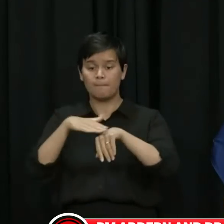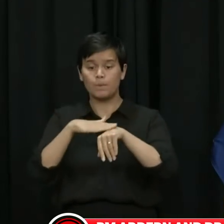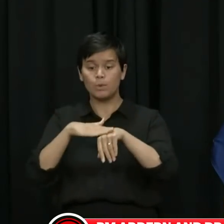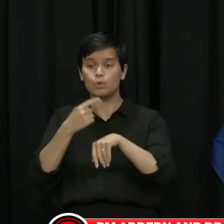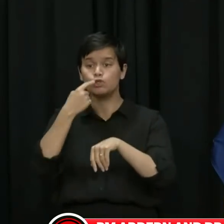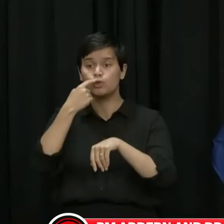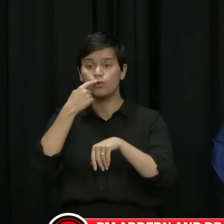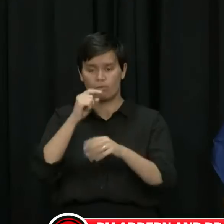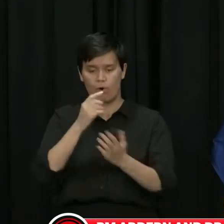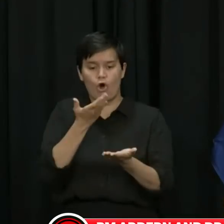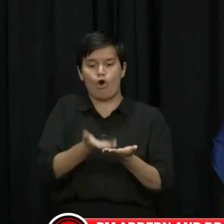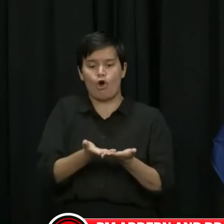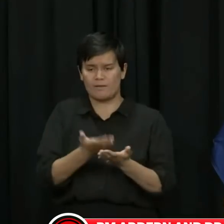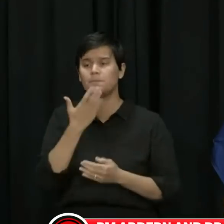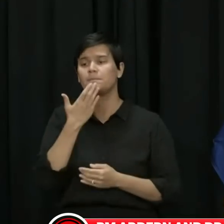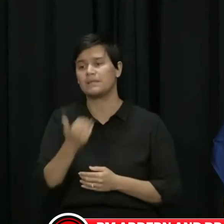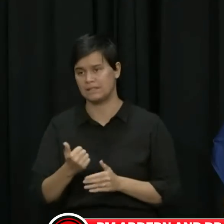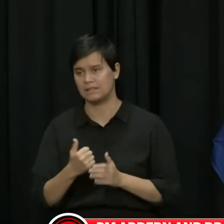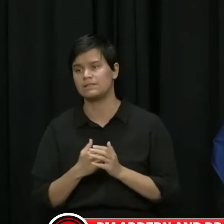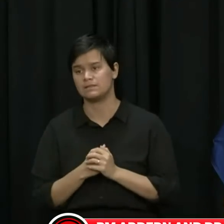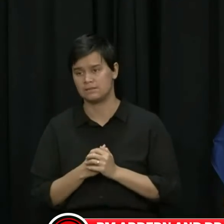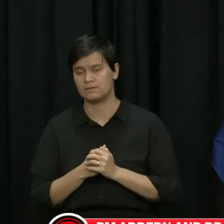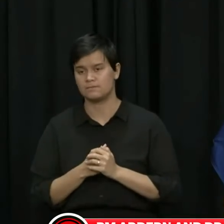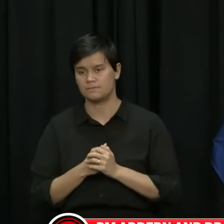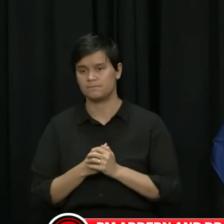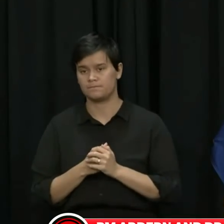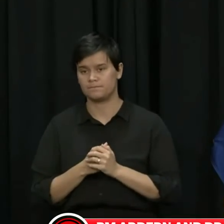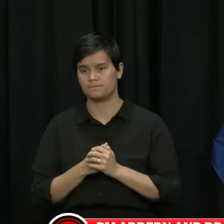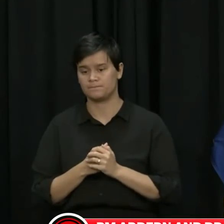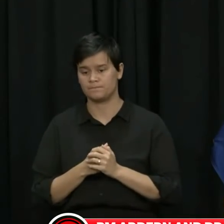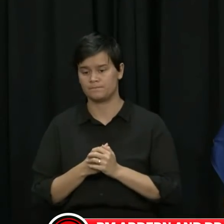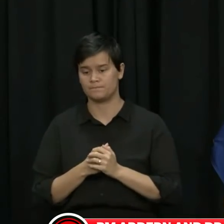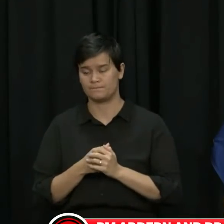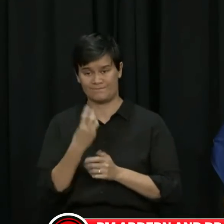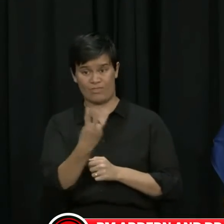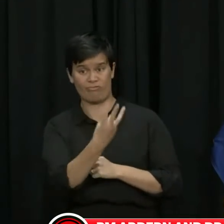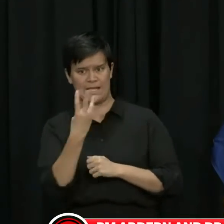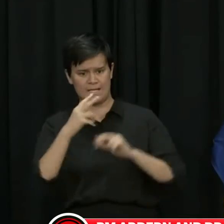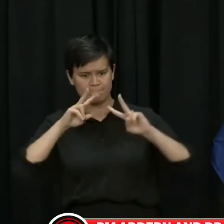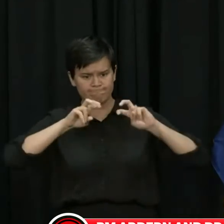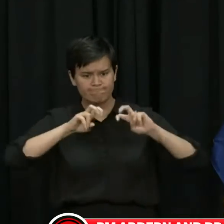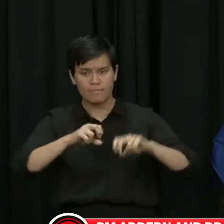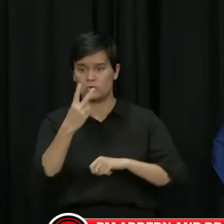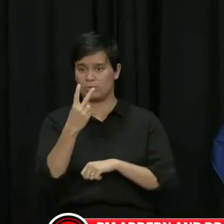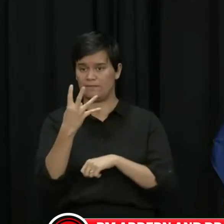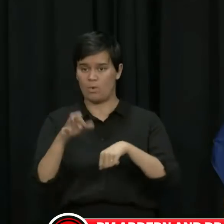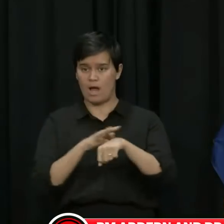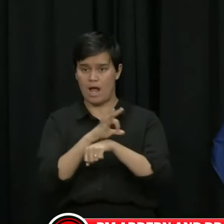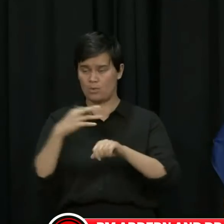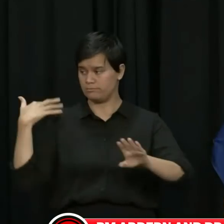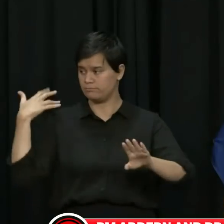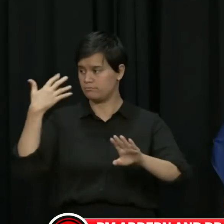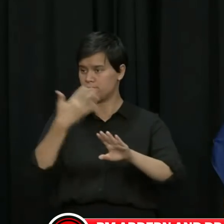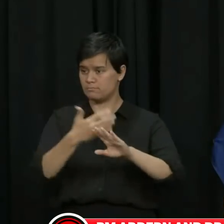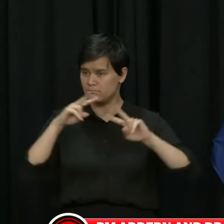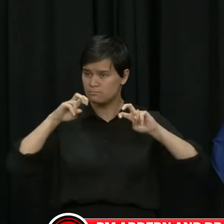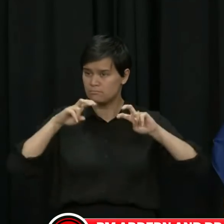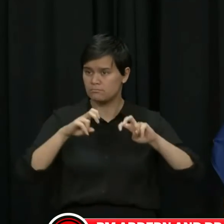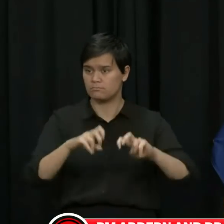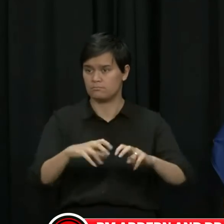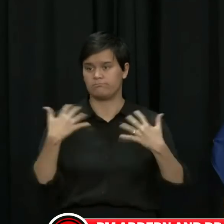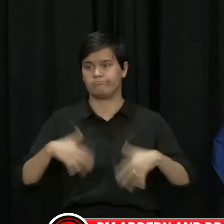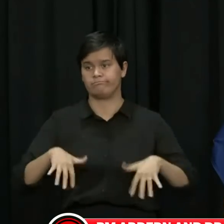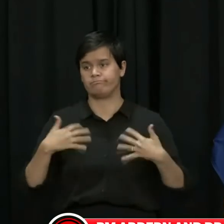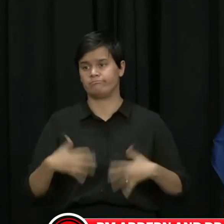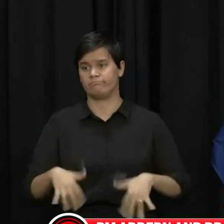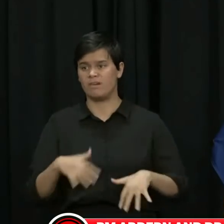go. There's been a huge amount of work around these cases already over the last 24 hours, and there will be people in the public health response and